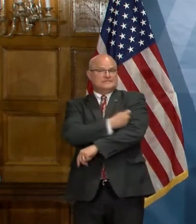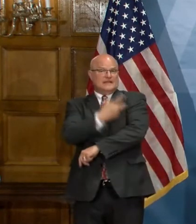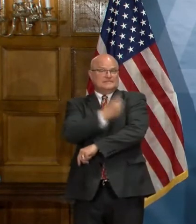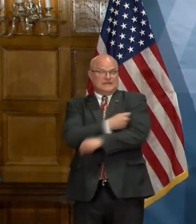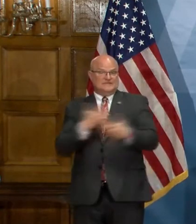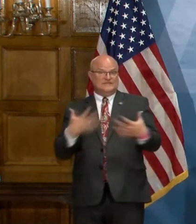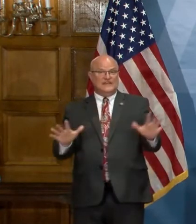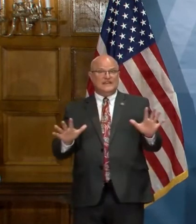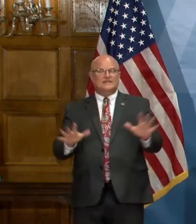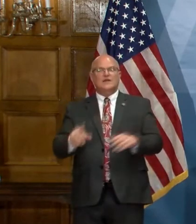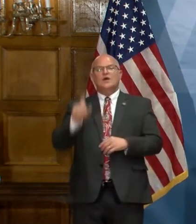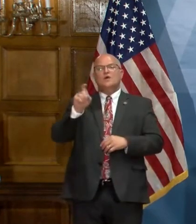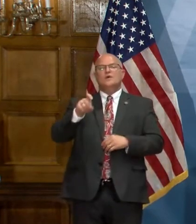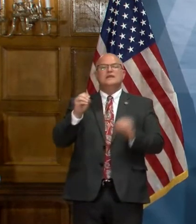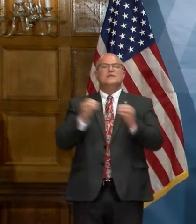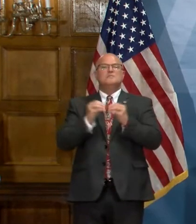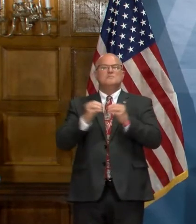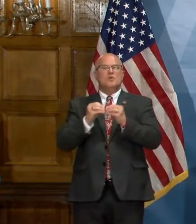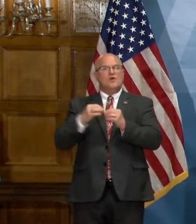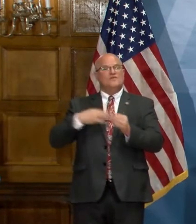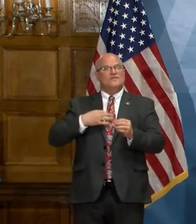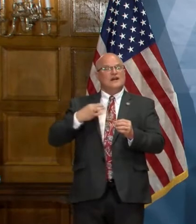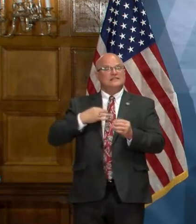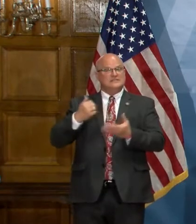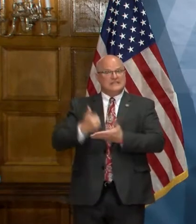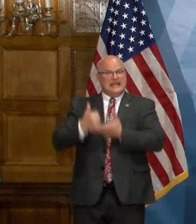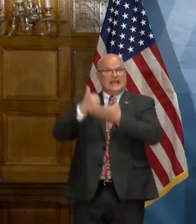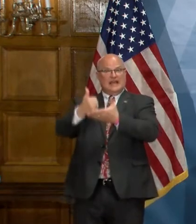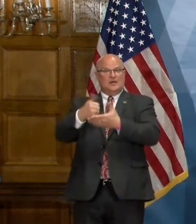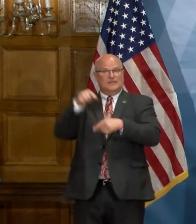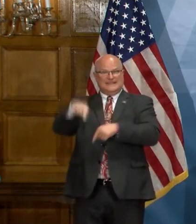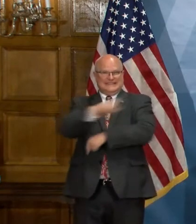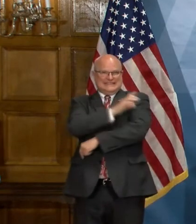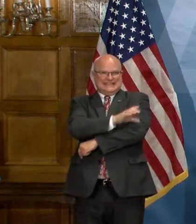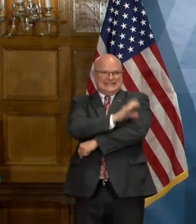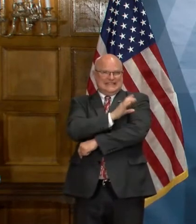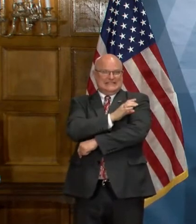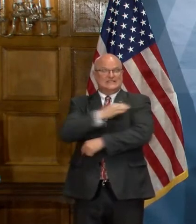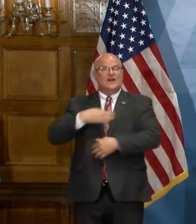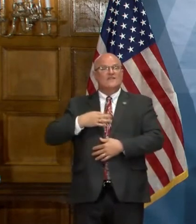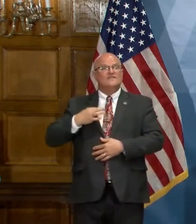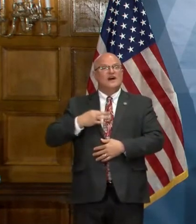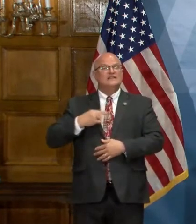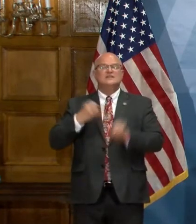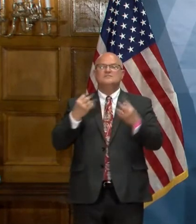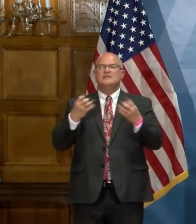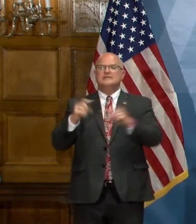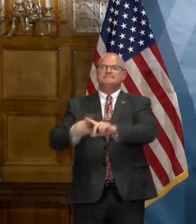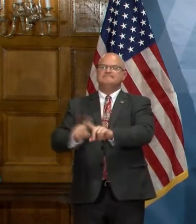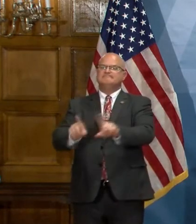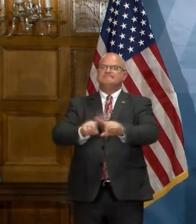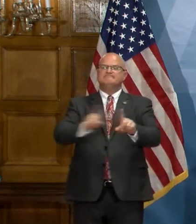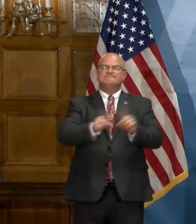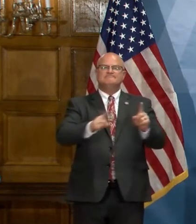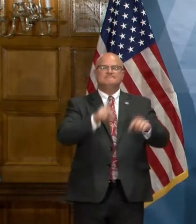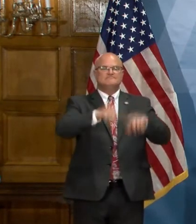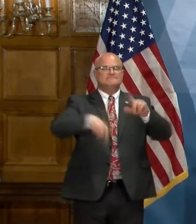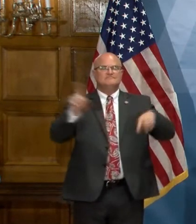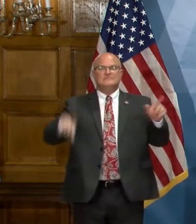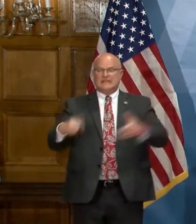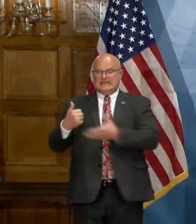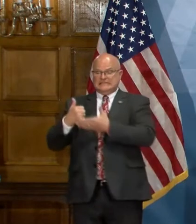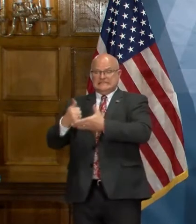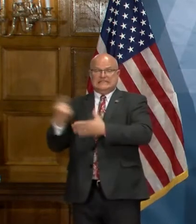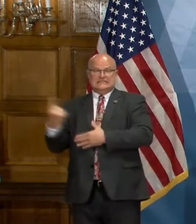vaccinated, we need more volunteers to assist at these clinics. Volunteering has many forms and can range from